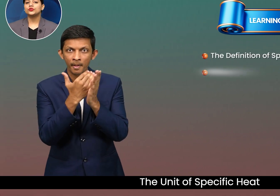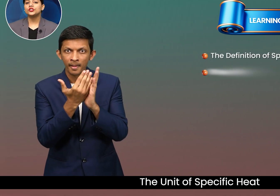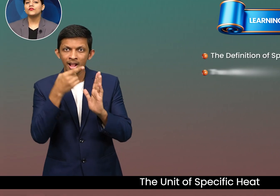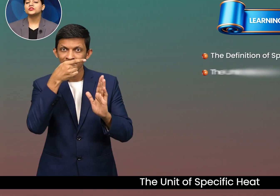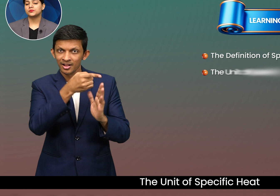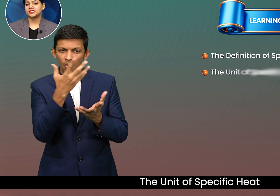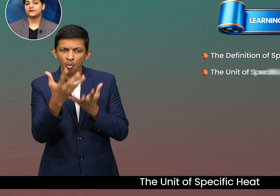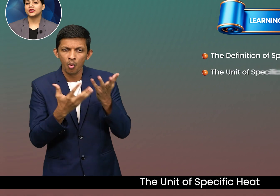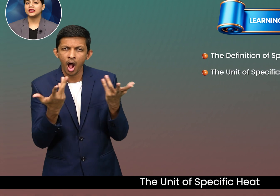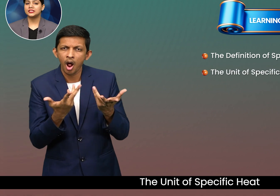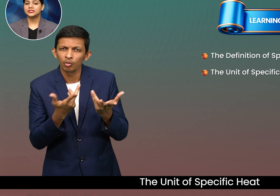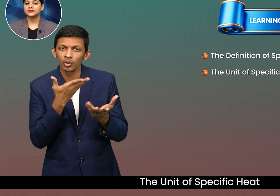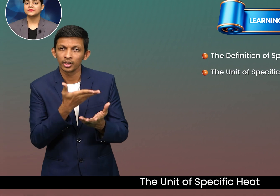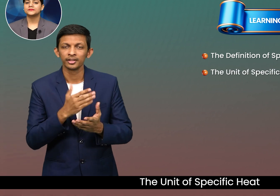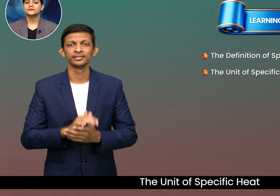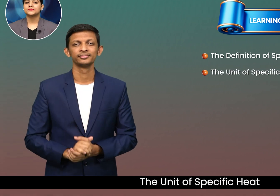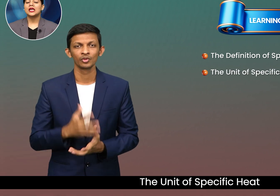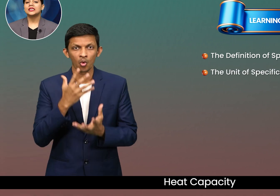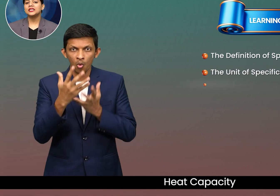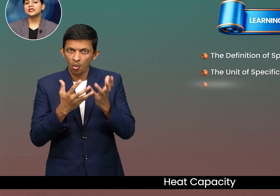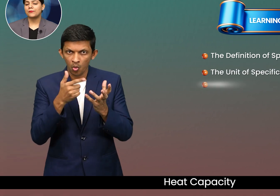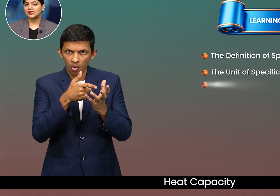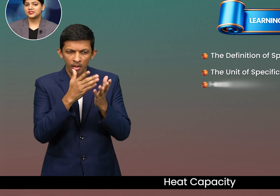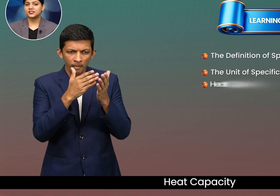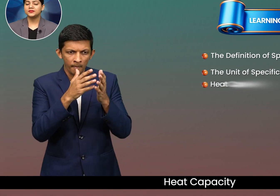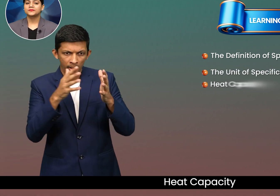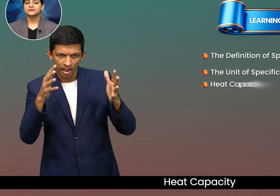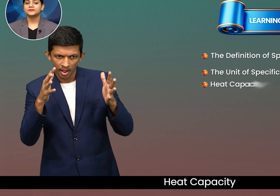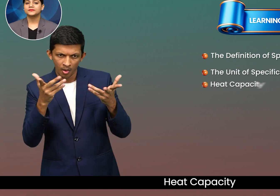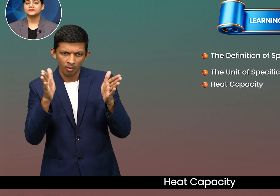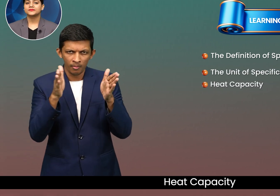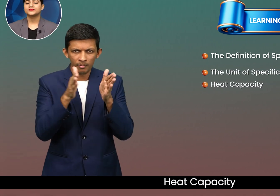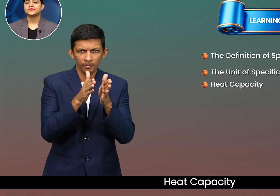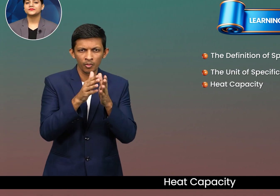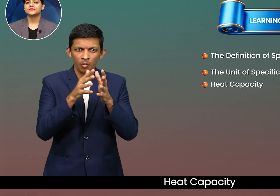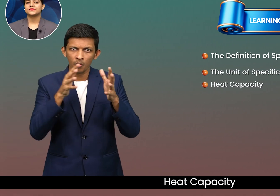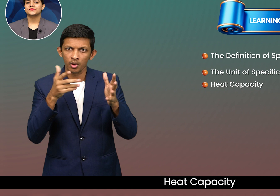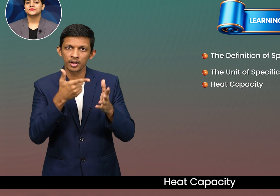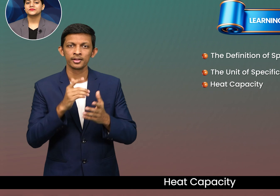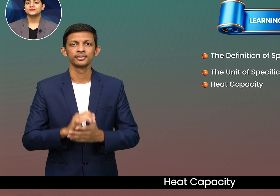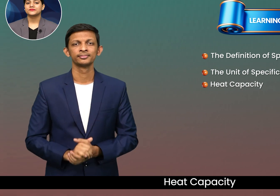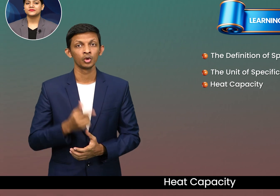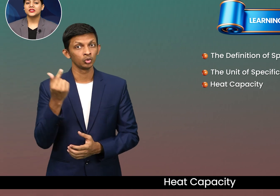the unit of specific heat, heat capacity,